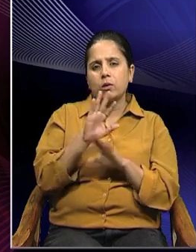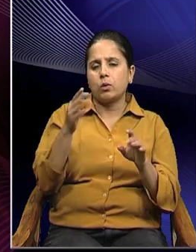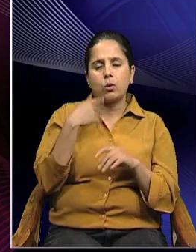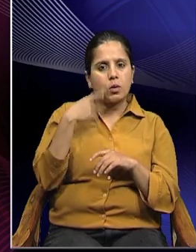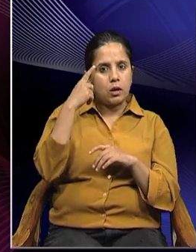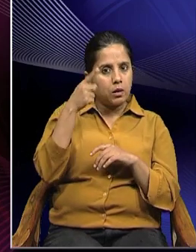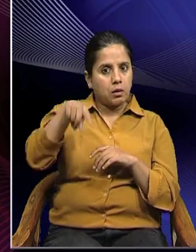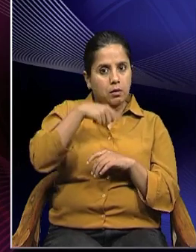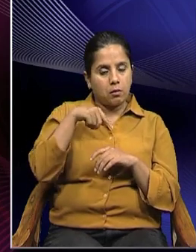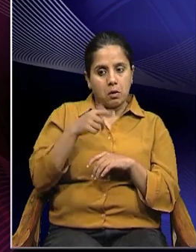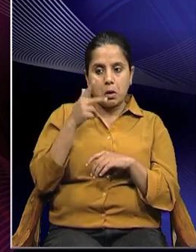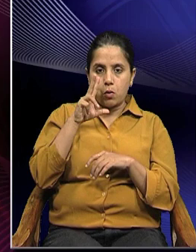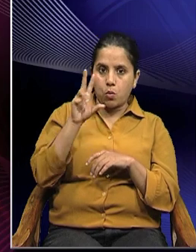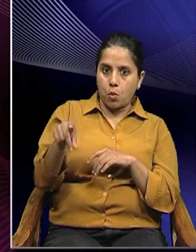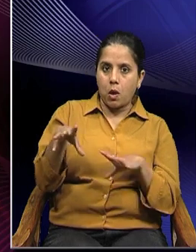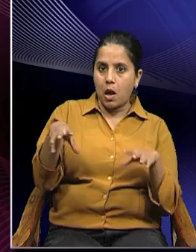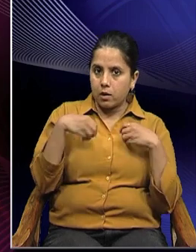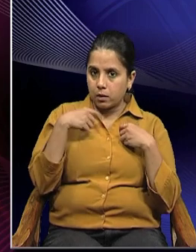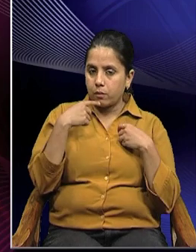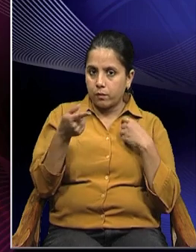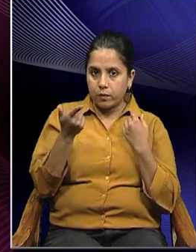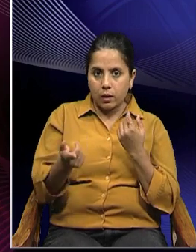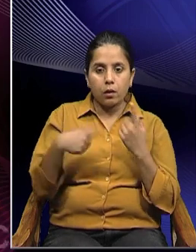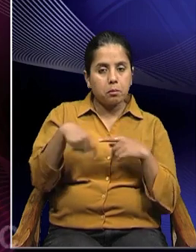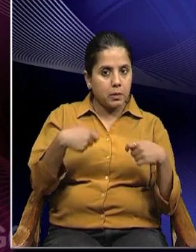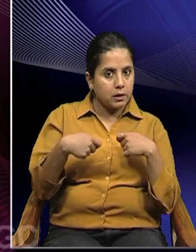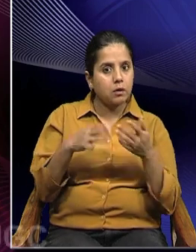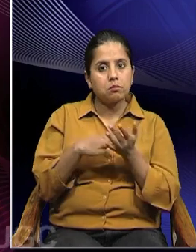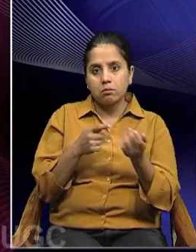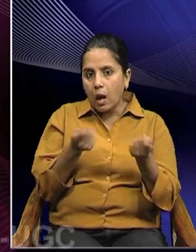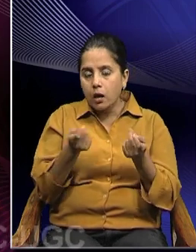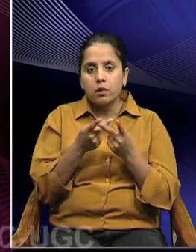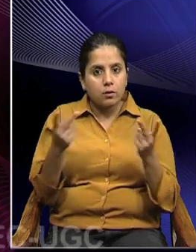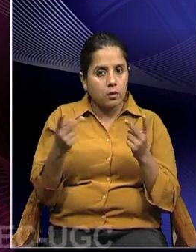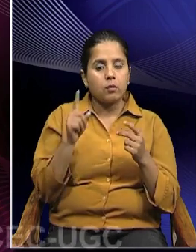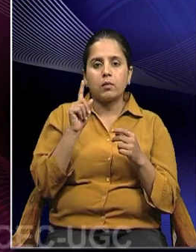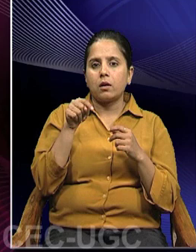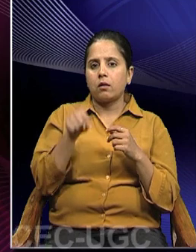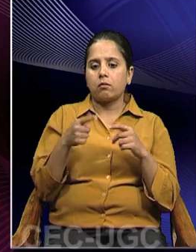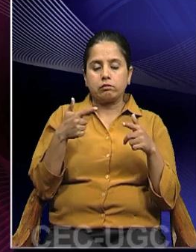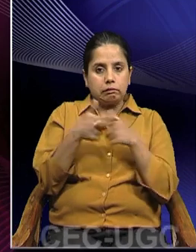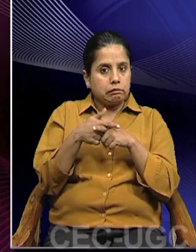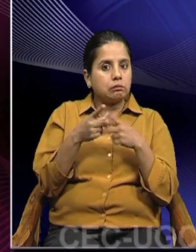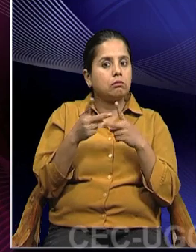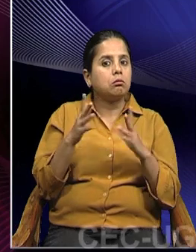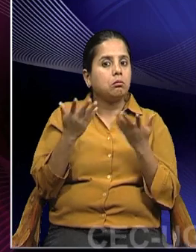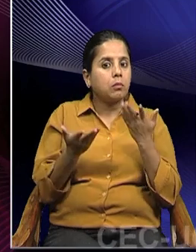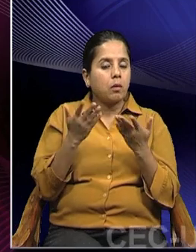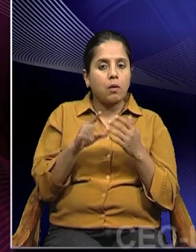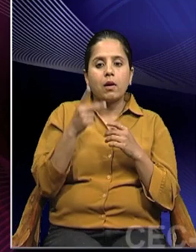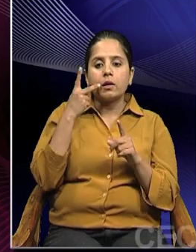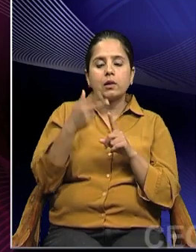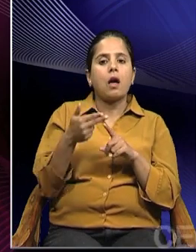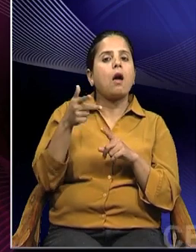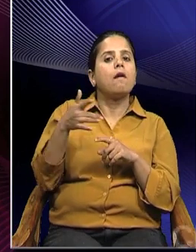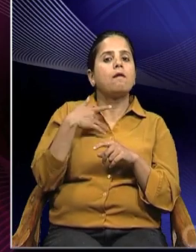to deny their acceptance in the field of business and management, because this contradiction may be seen as a sign